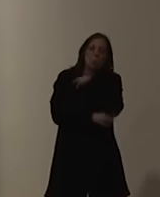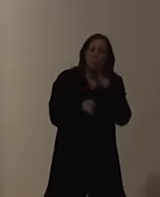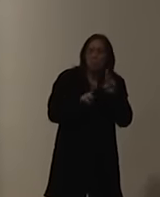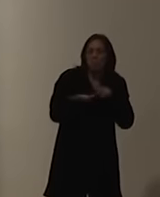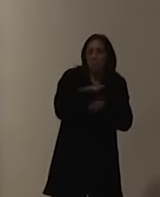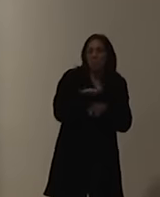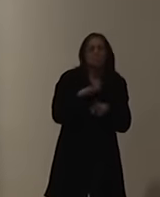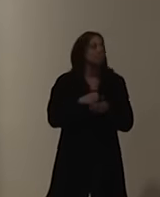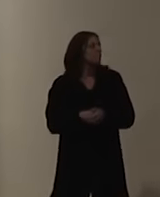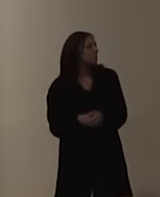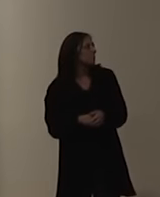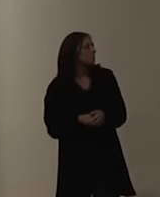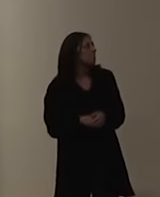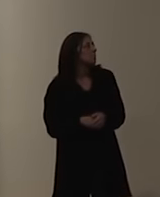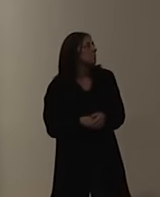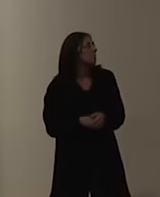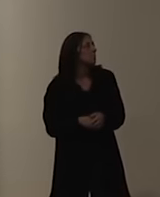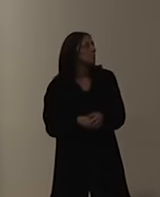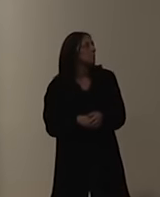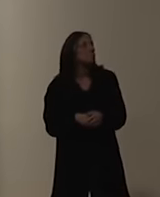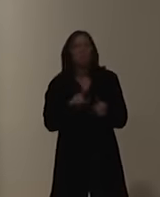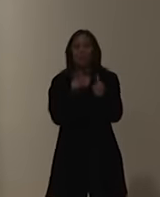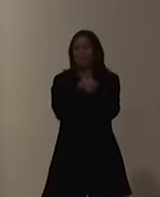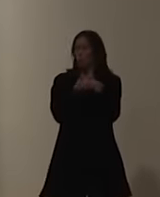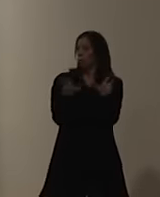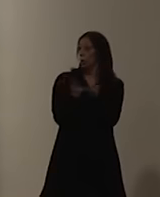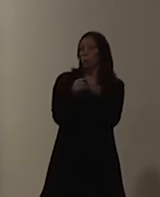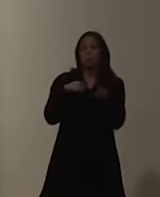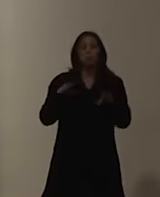The first one of the three was at